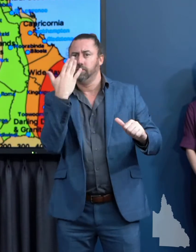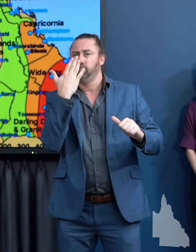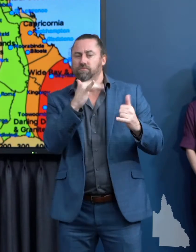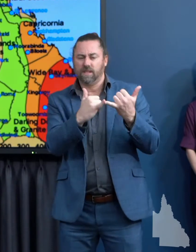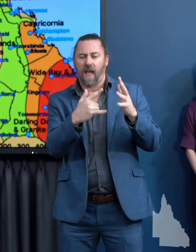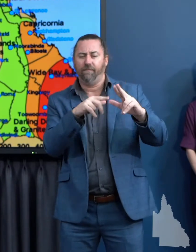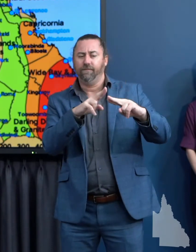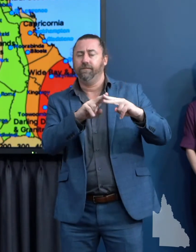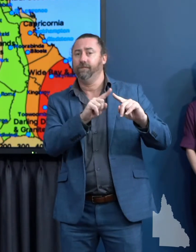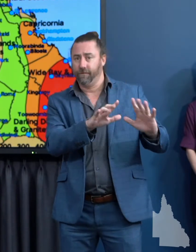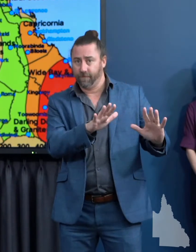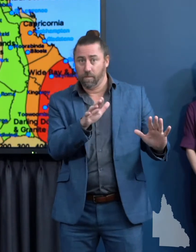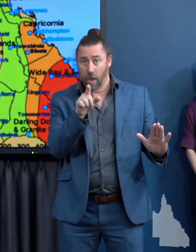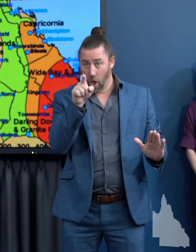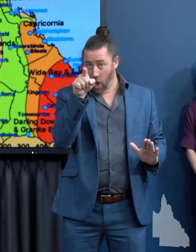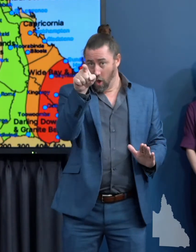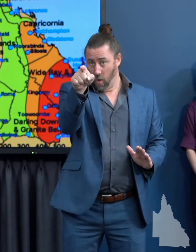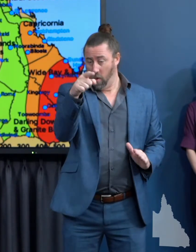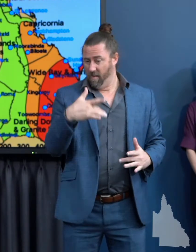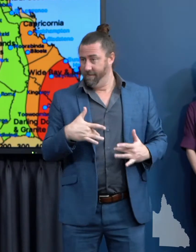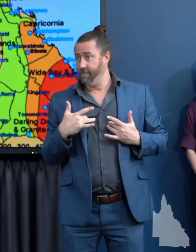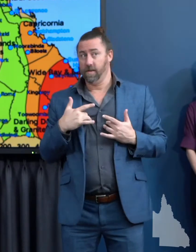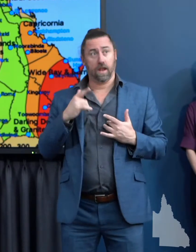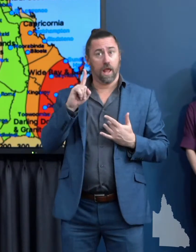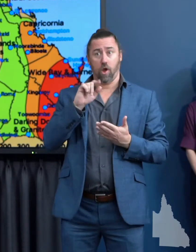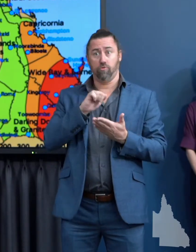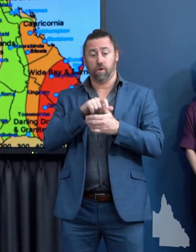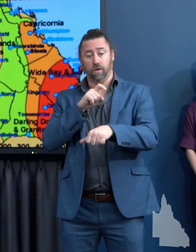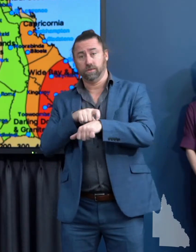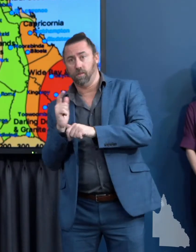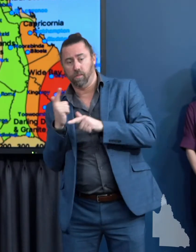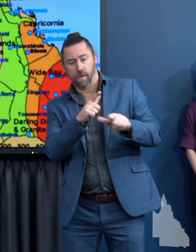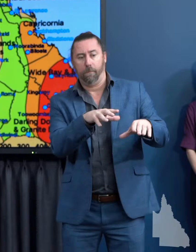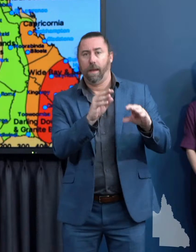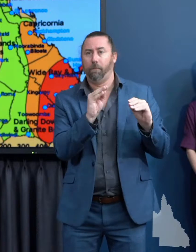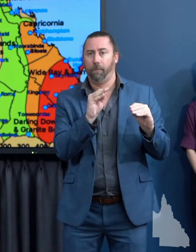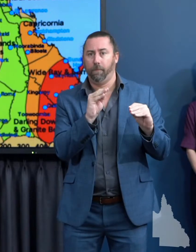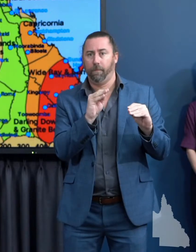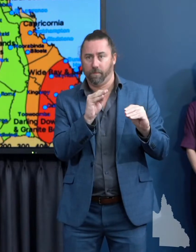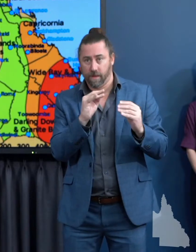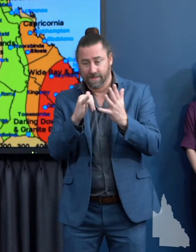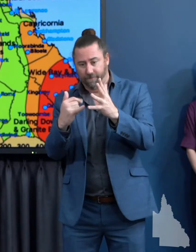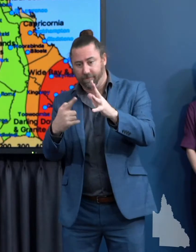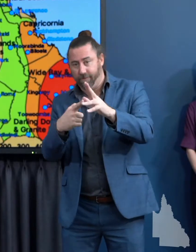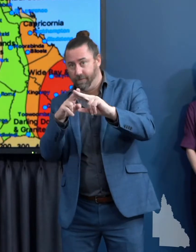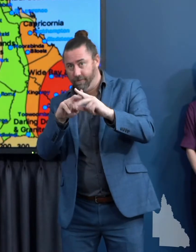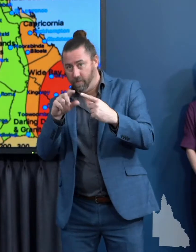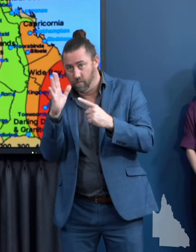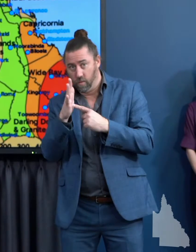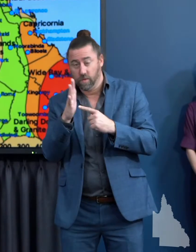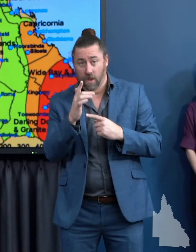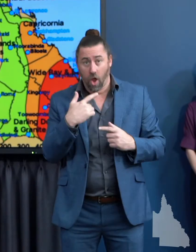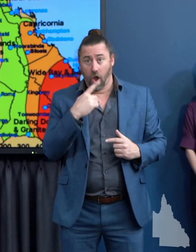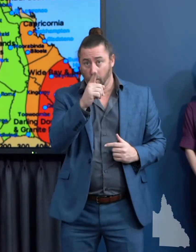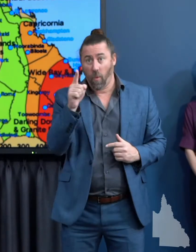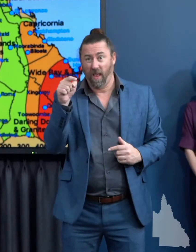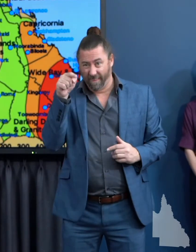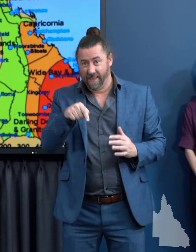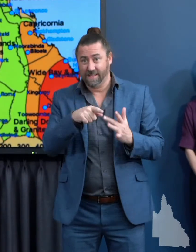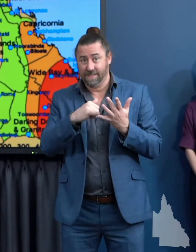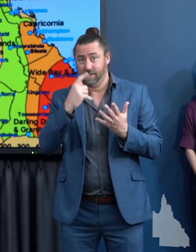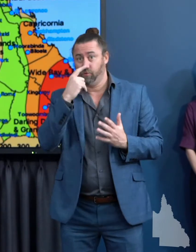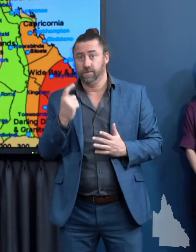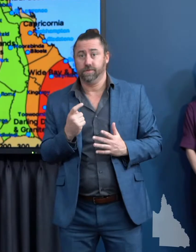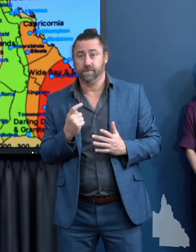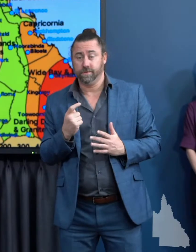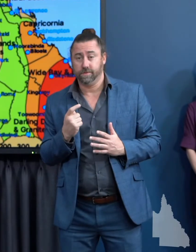your children when it is safe to do so. We are warning people that this is a serious